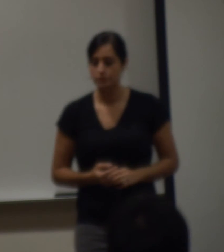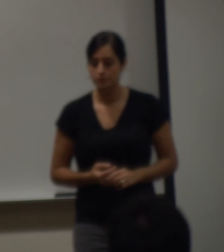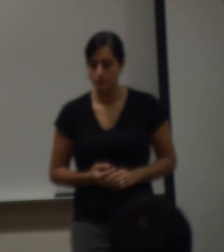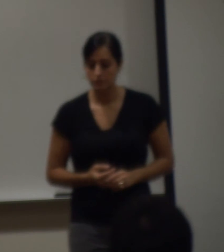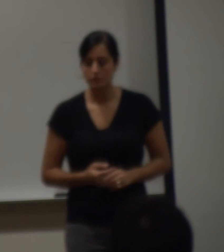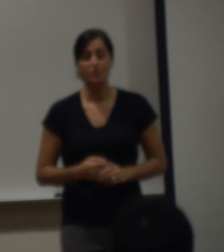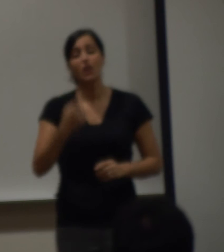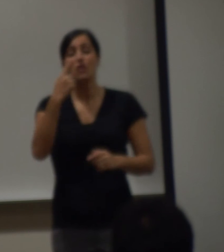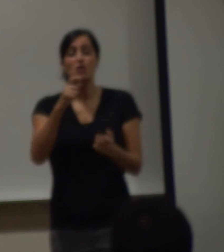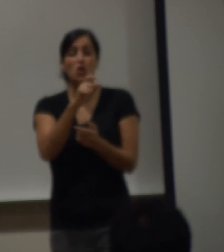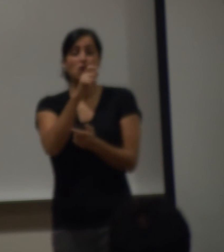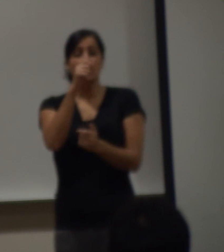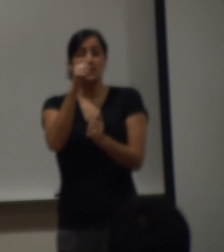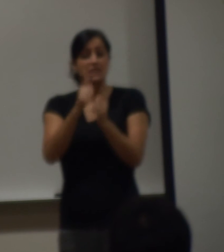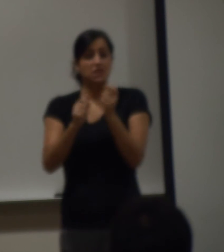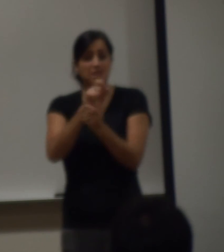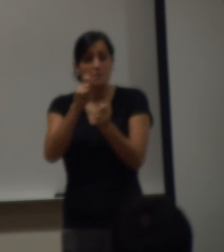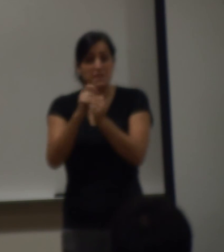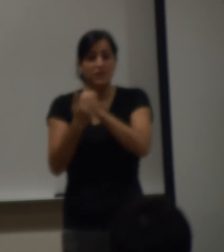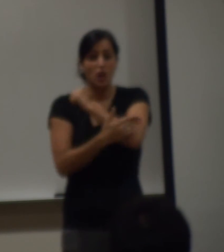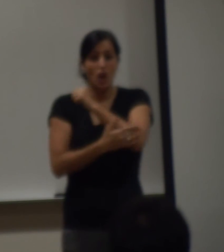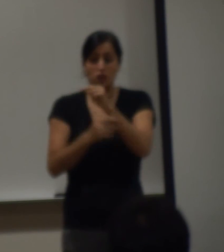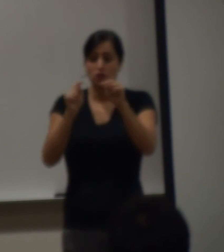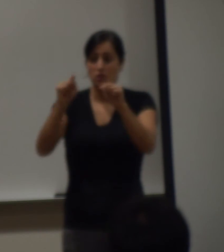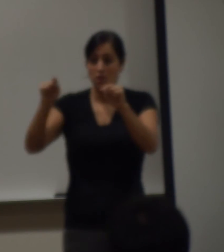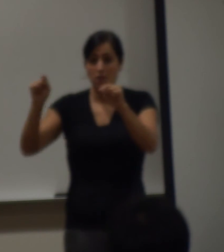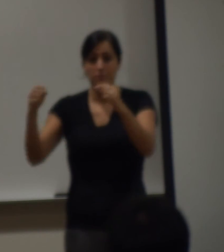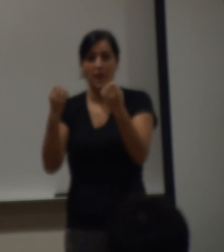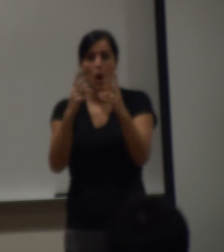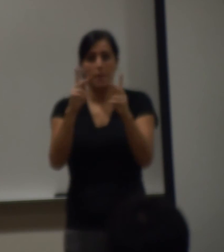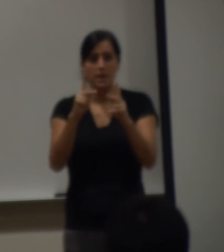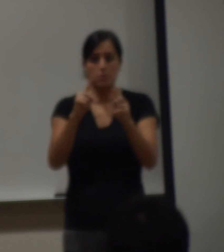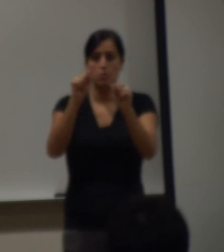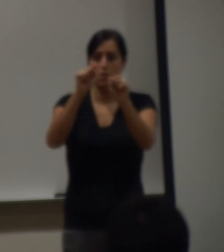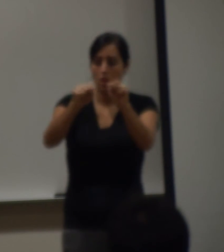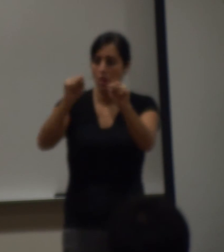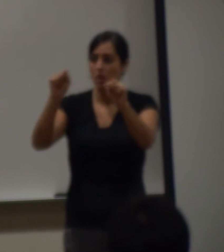each country because the companies are not required to state that.